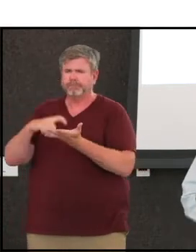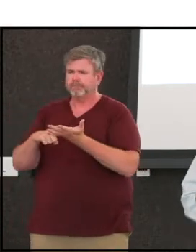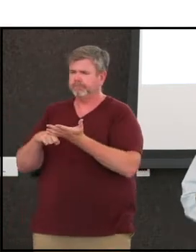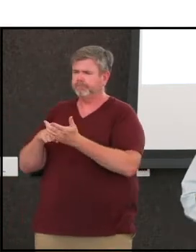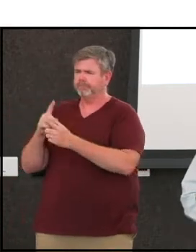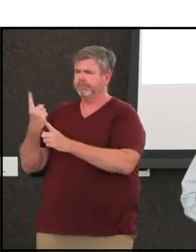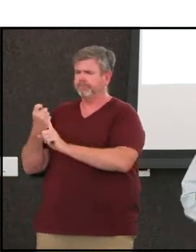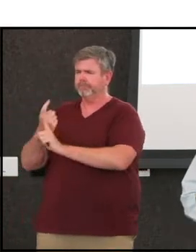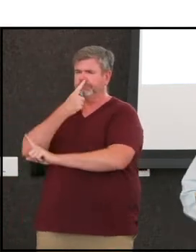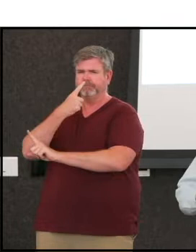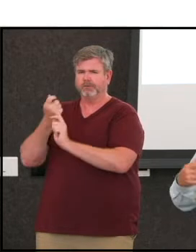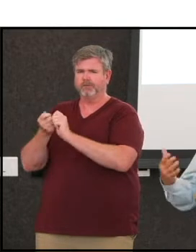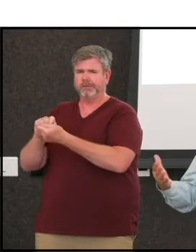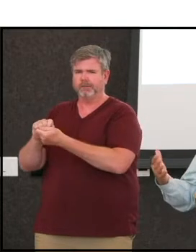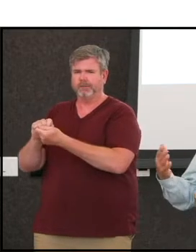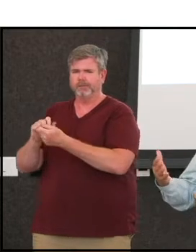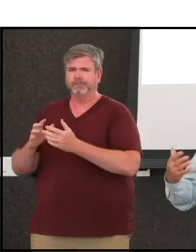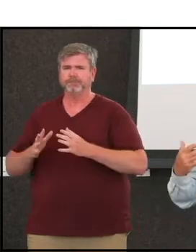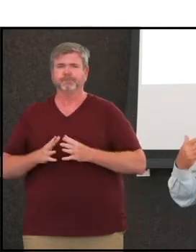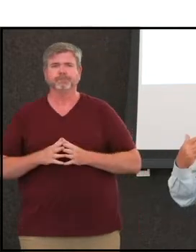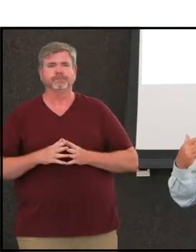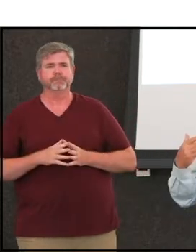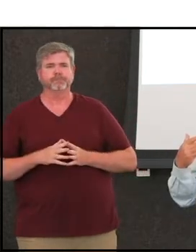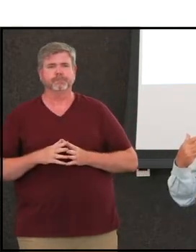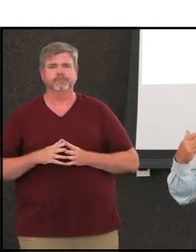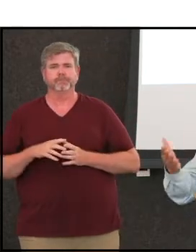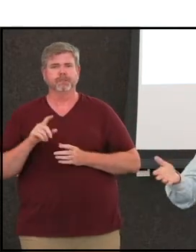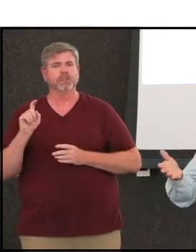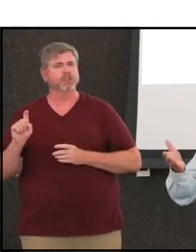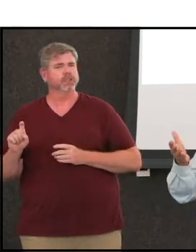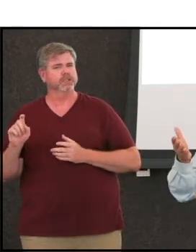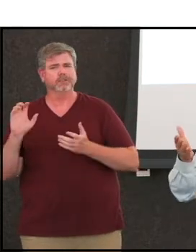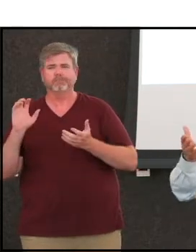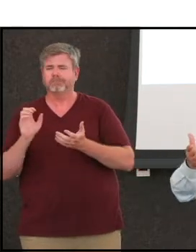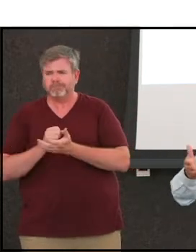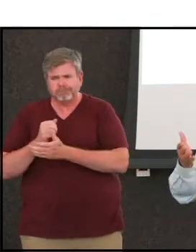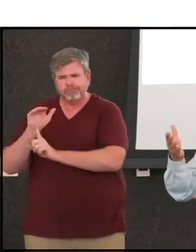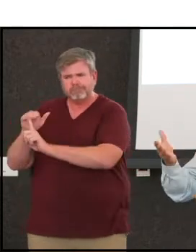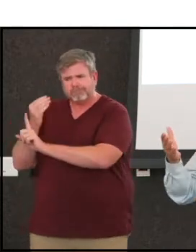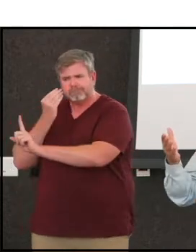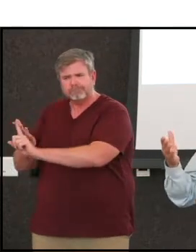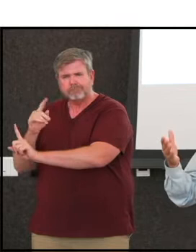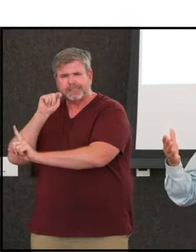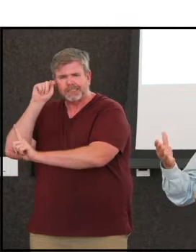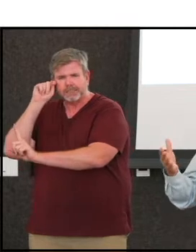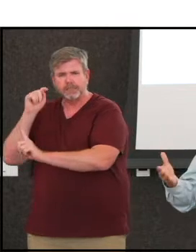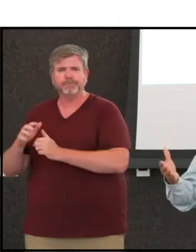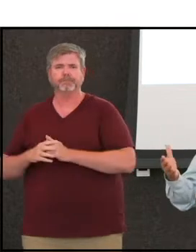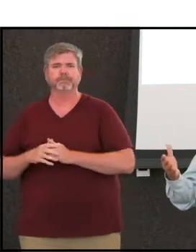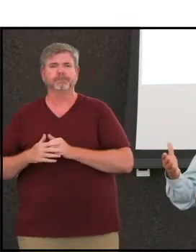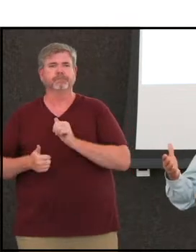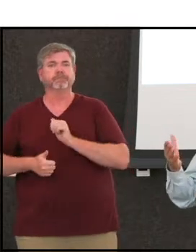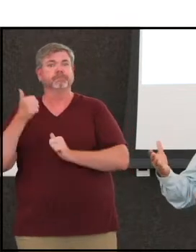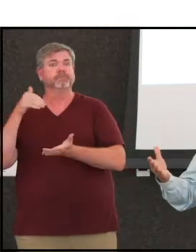that. Teenagers in general do not reach to their parents to get help with